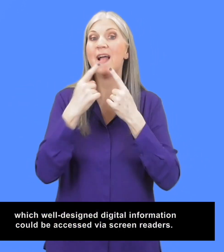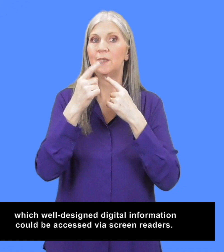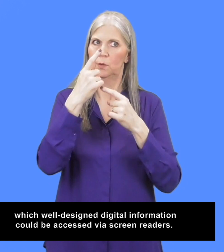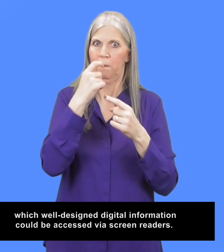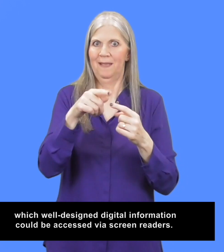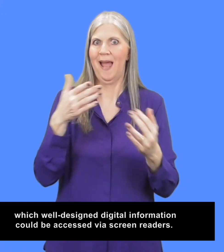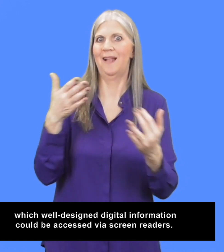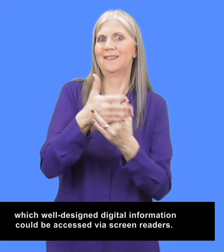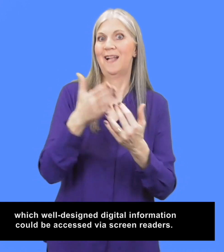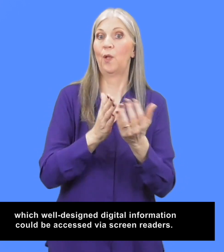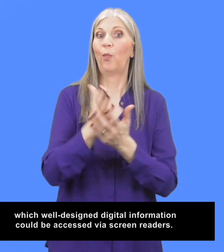readers.